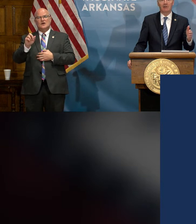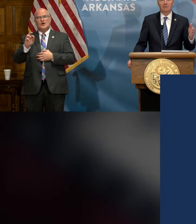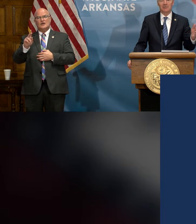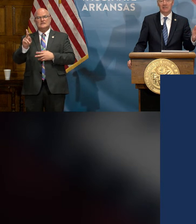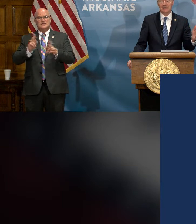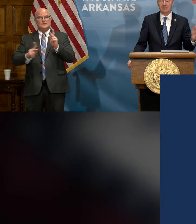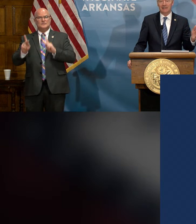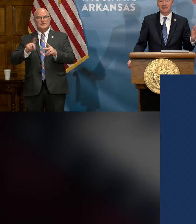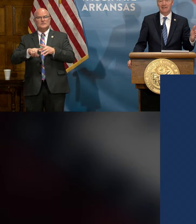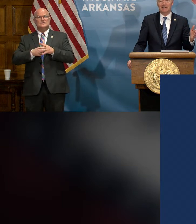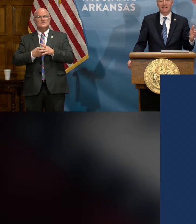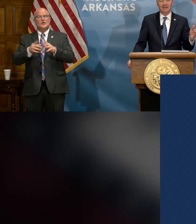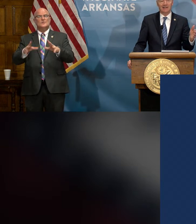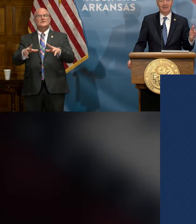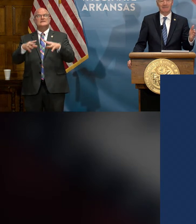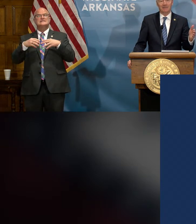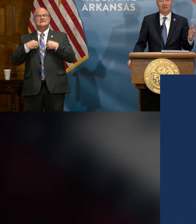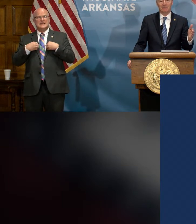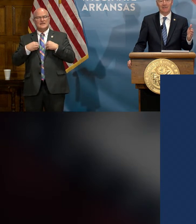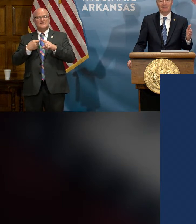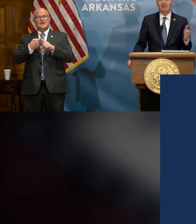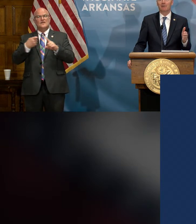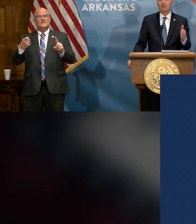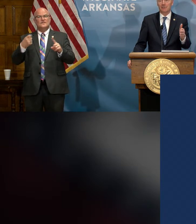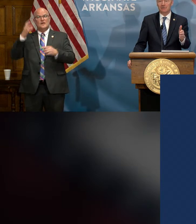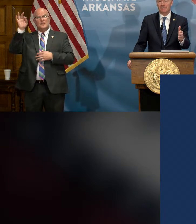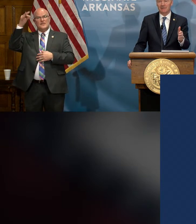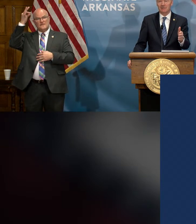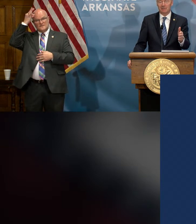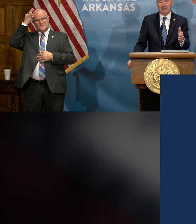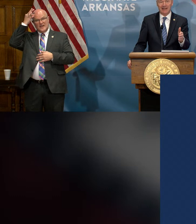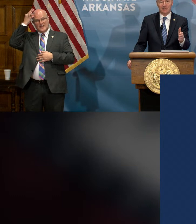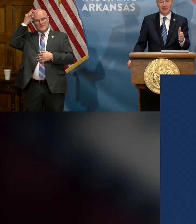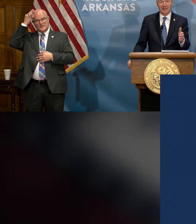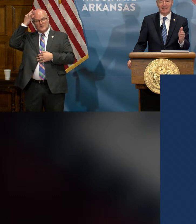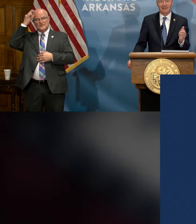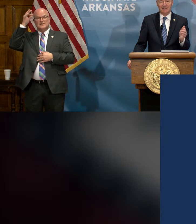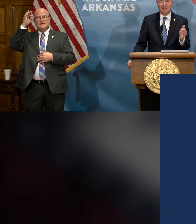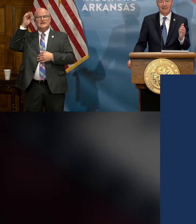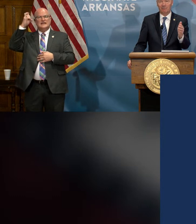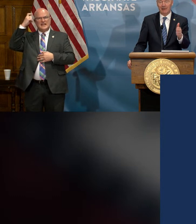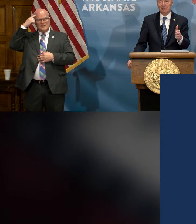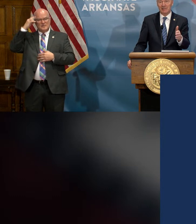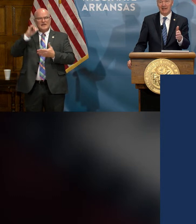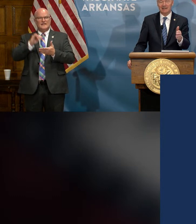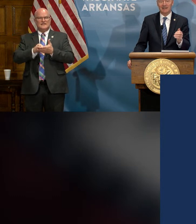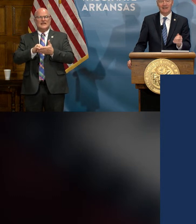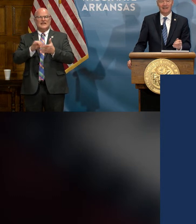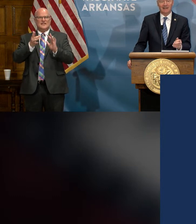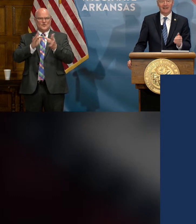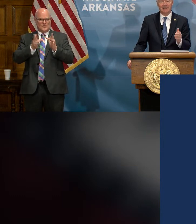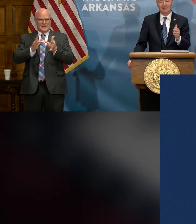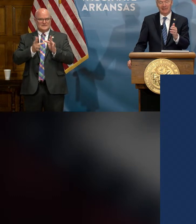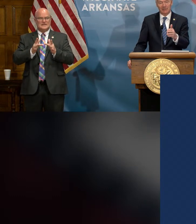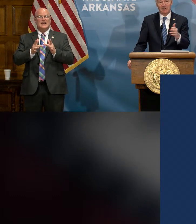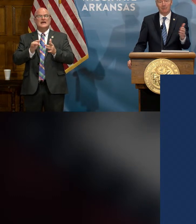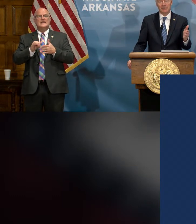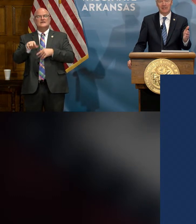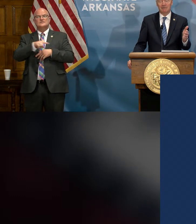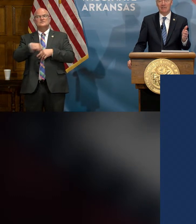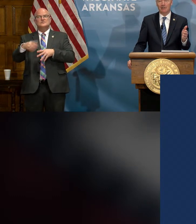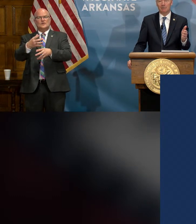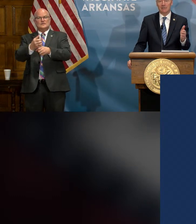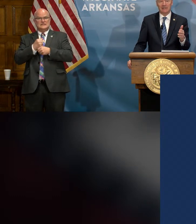Arkansans start receiving from the federal supply chain and the website. They'll